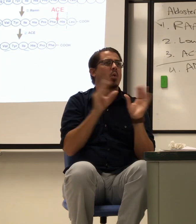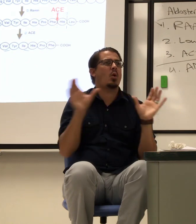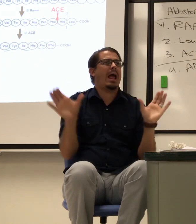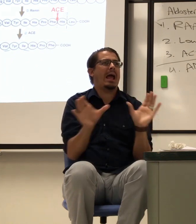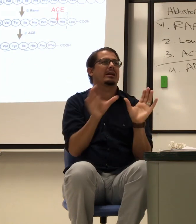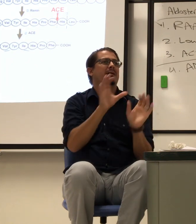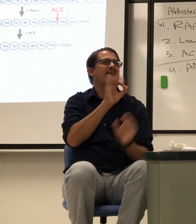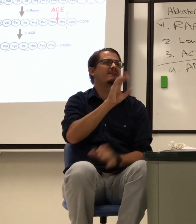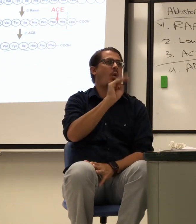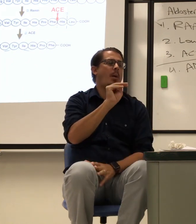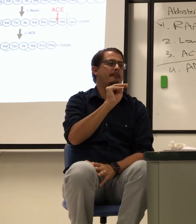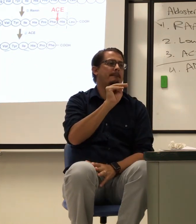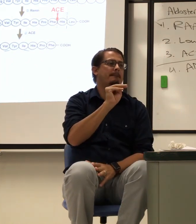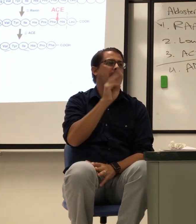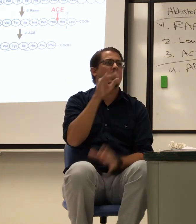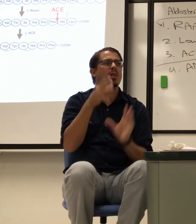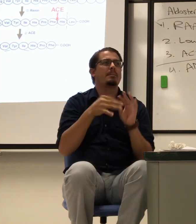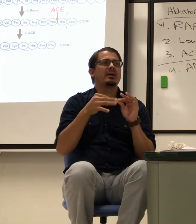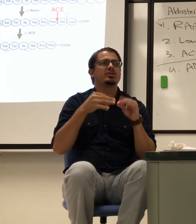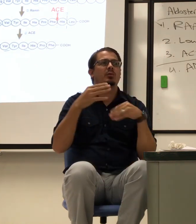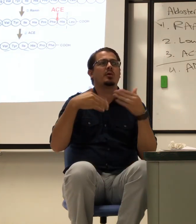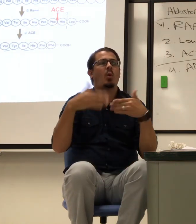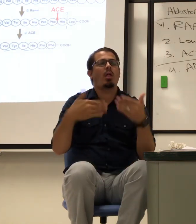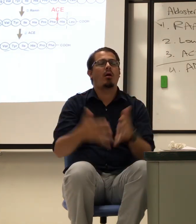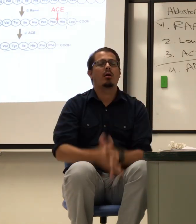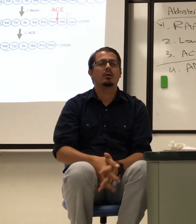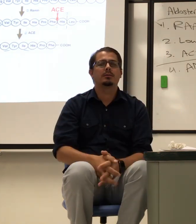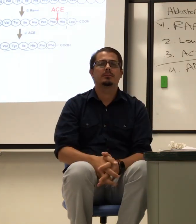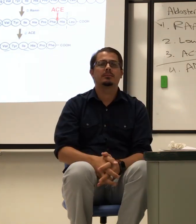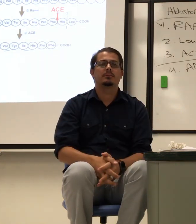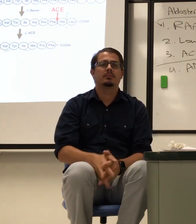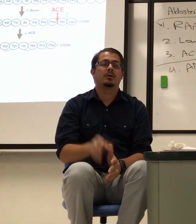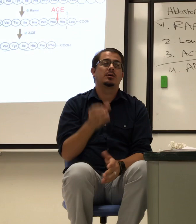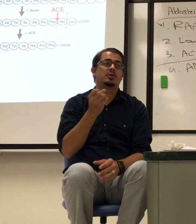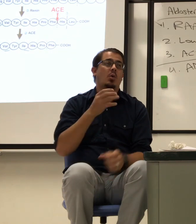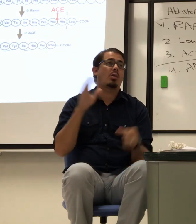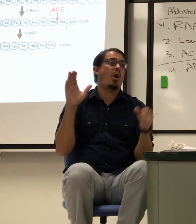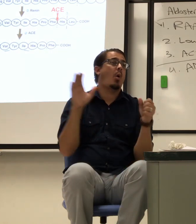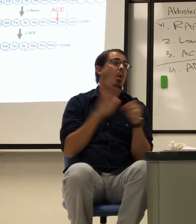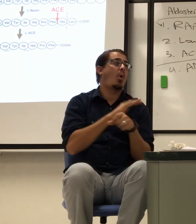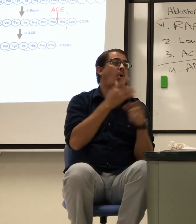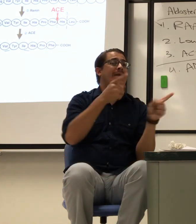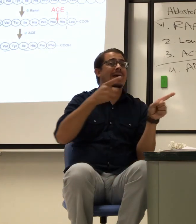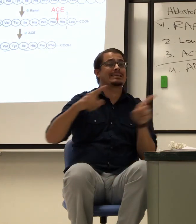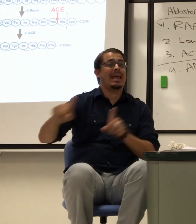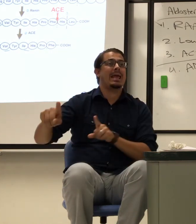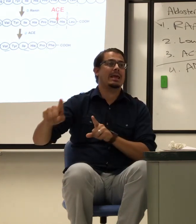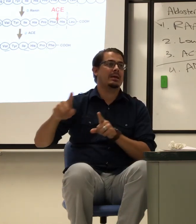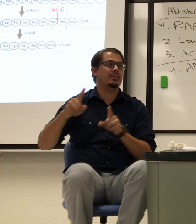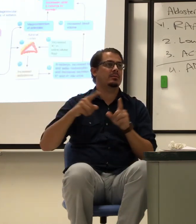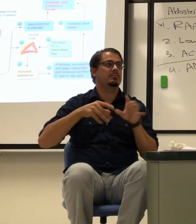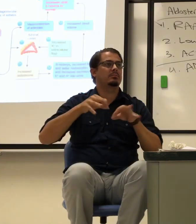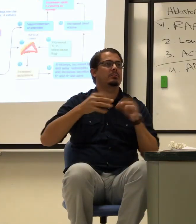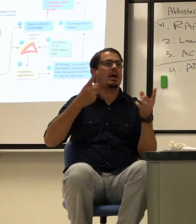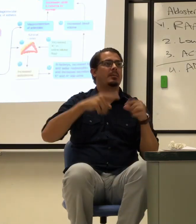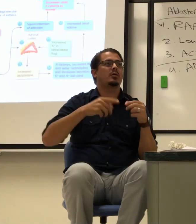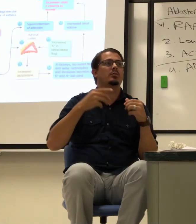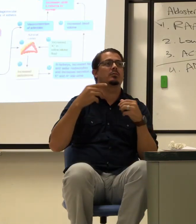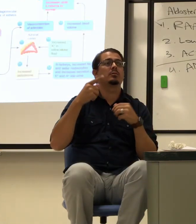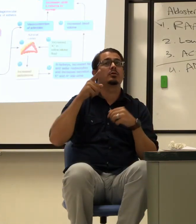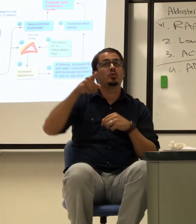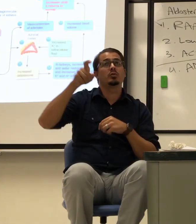form. So I'll kind of mention those as we go along. And so the whole cascade you're responsible for is on this